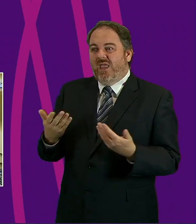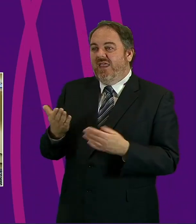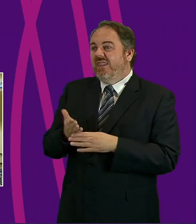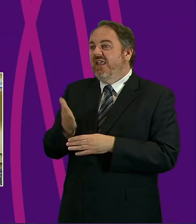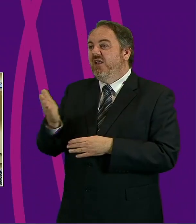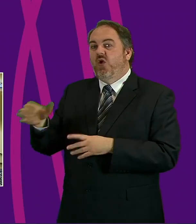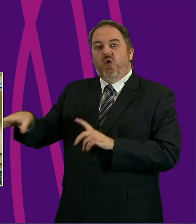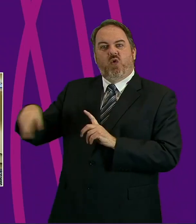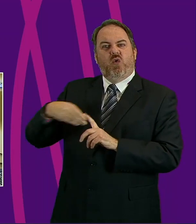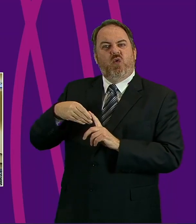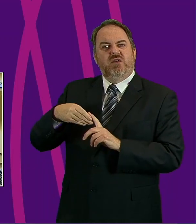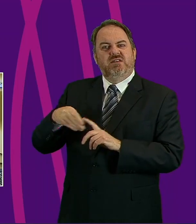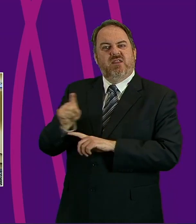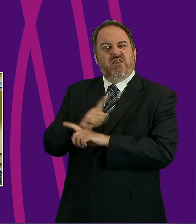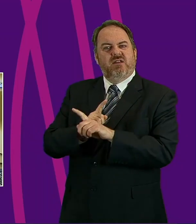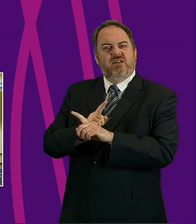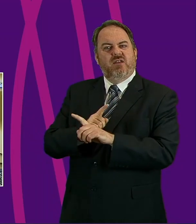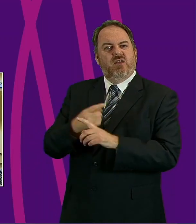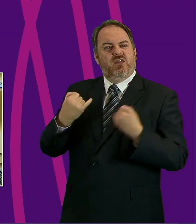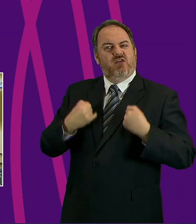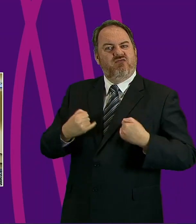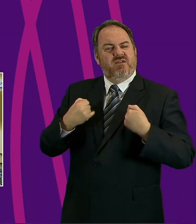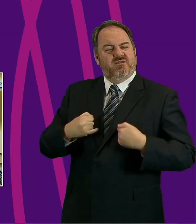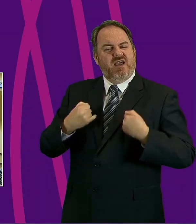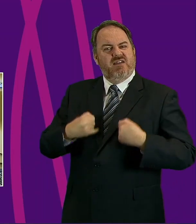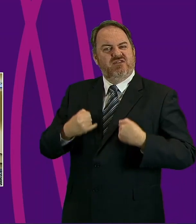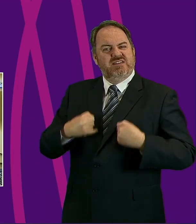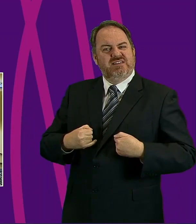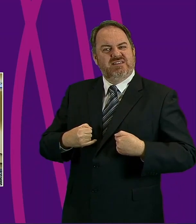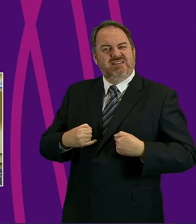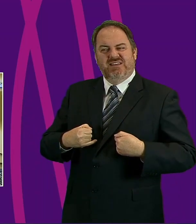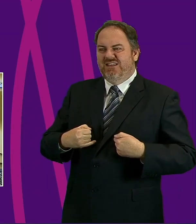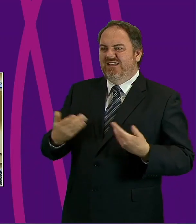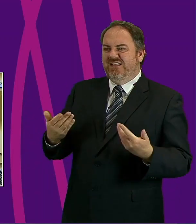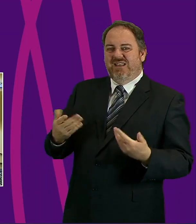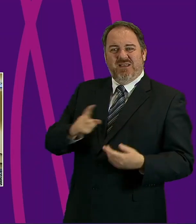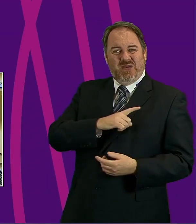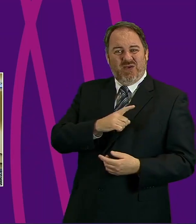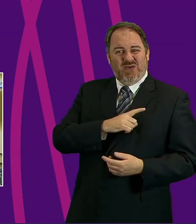got the virus, we would almost certainly have identified them, because they were probably the only person from